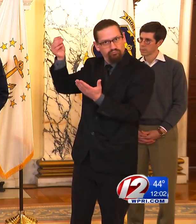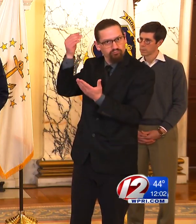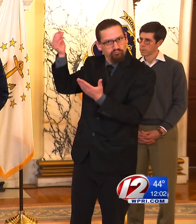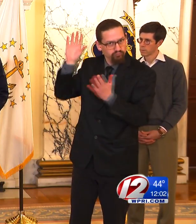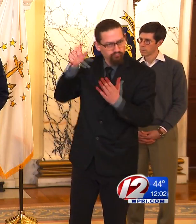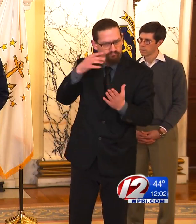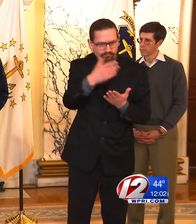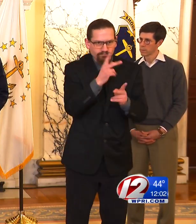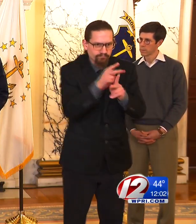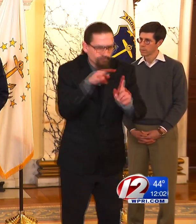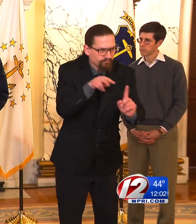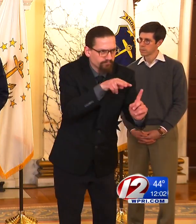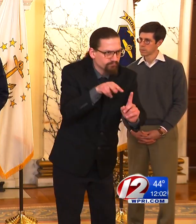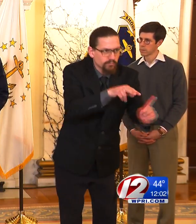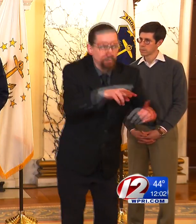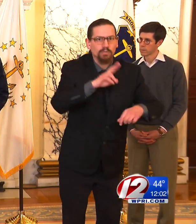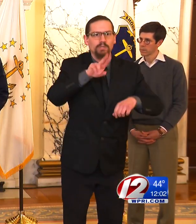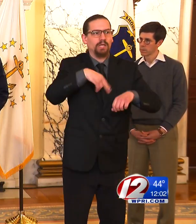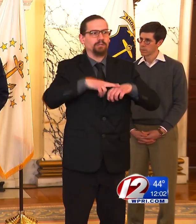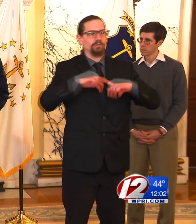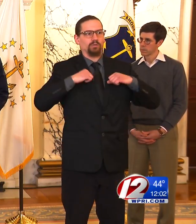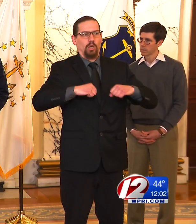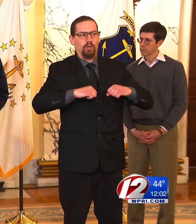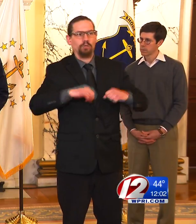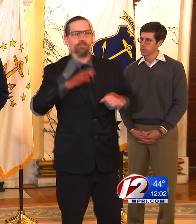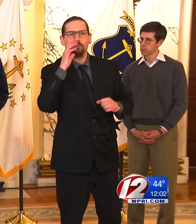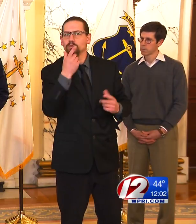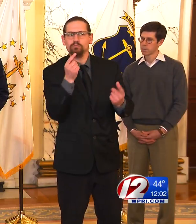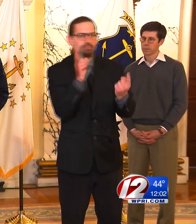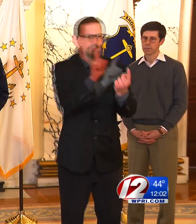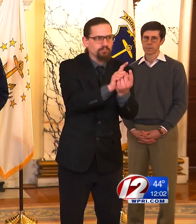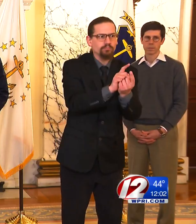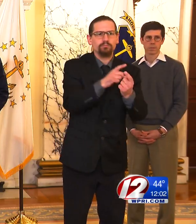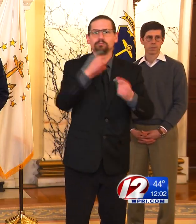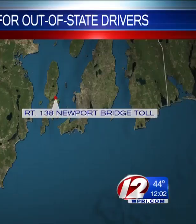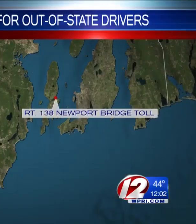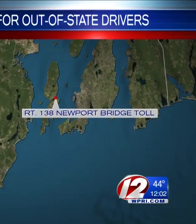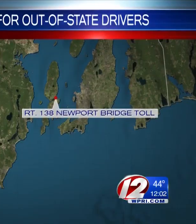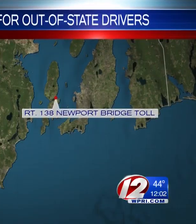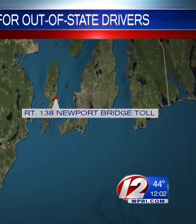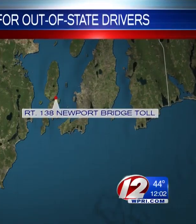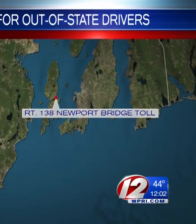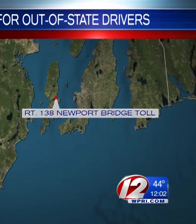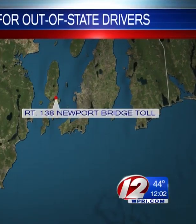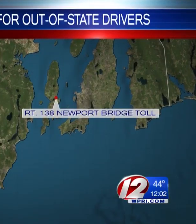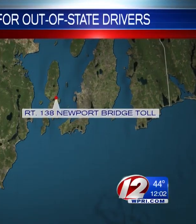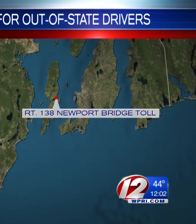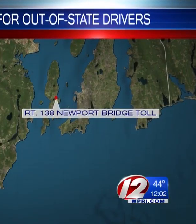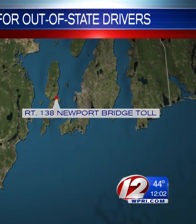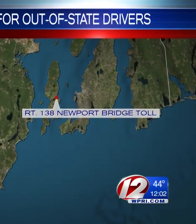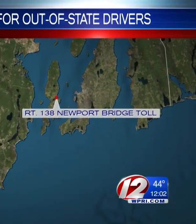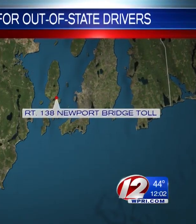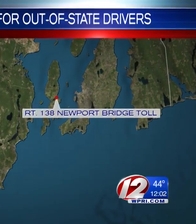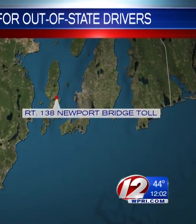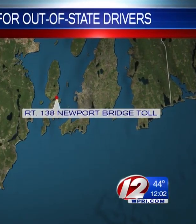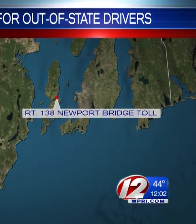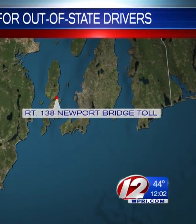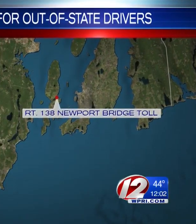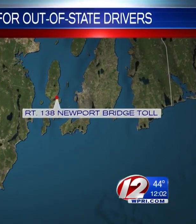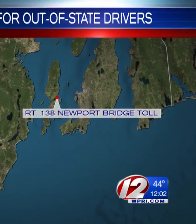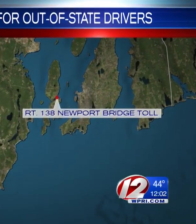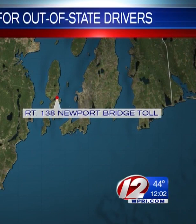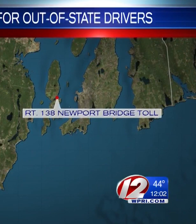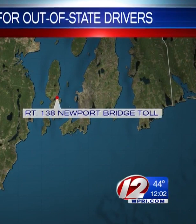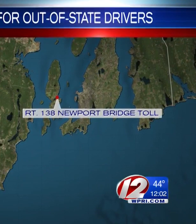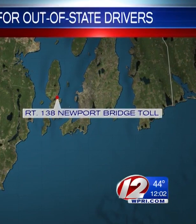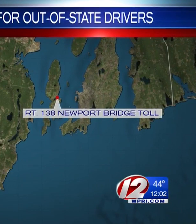the Attorney General. It stands in place, and if I need to expand it, I will do that. Right now, checkpoints are set up at these four locations,